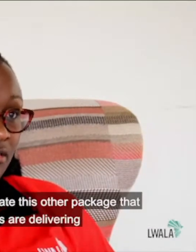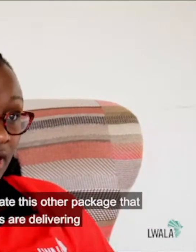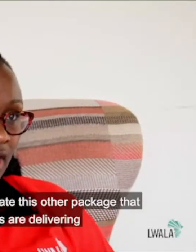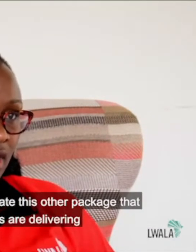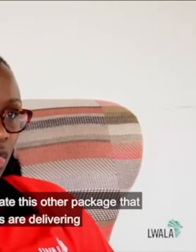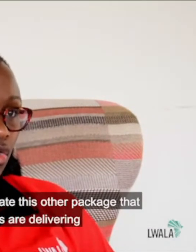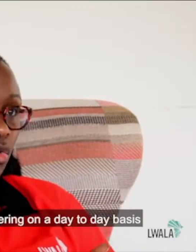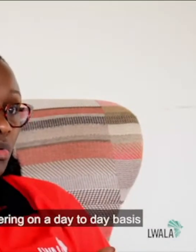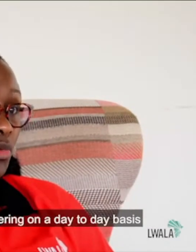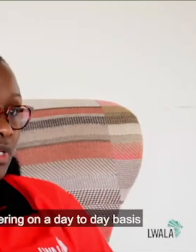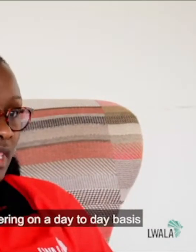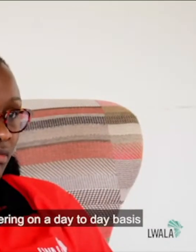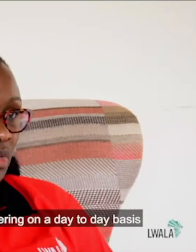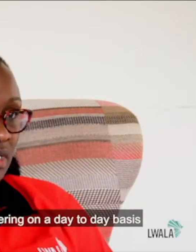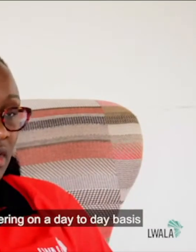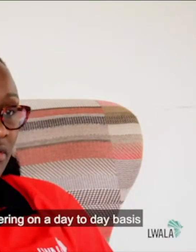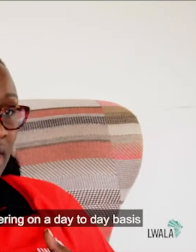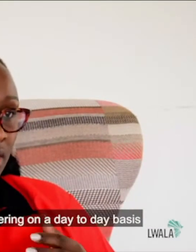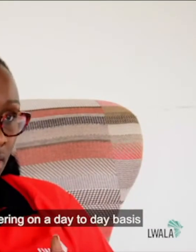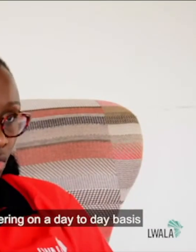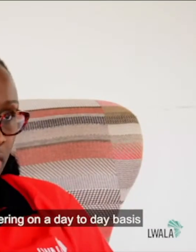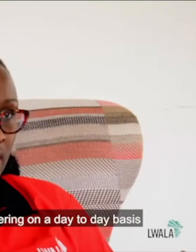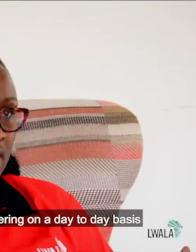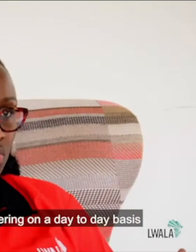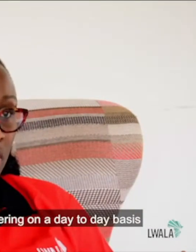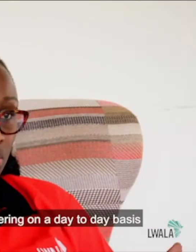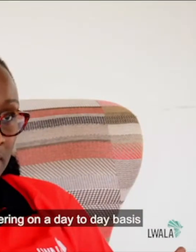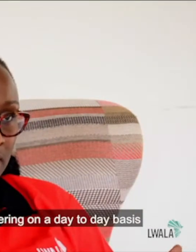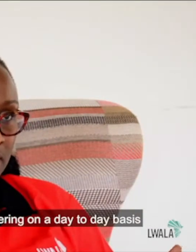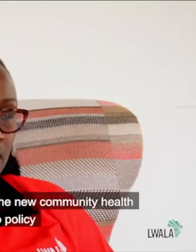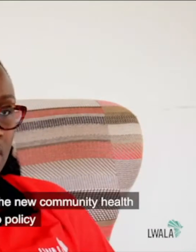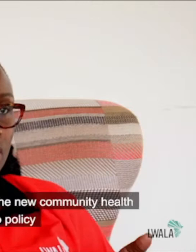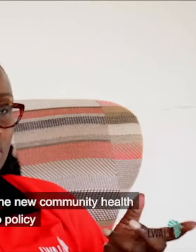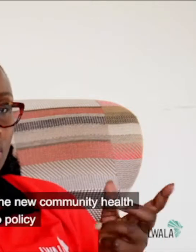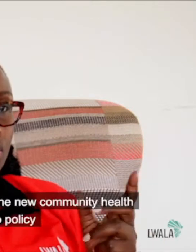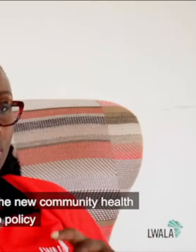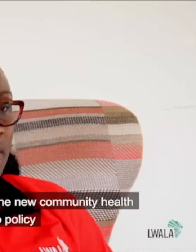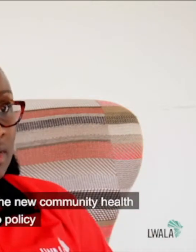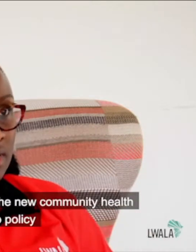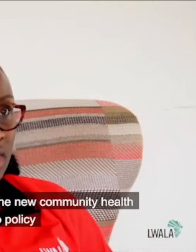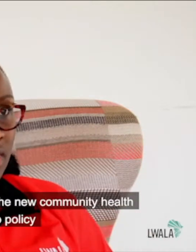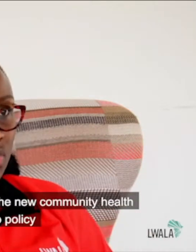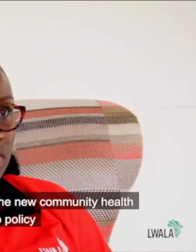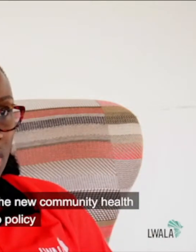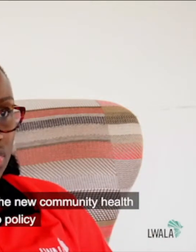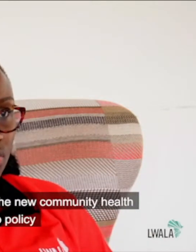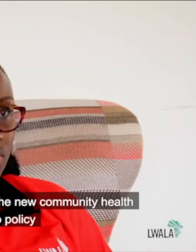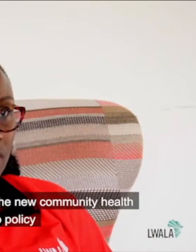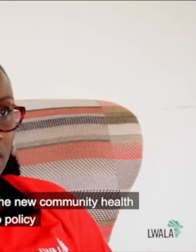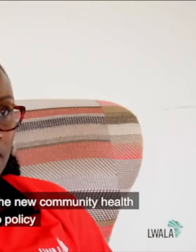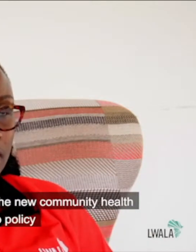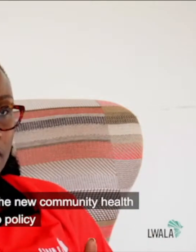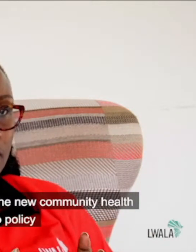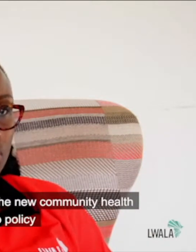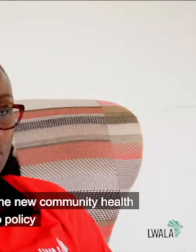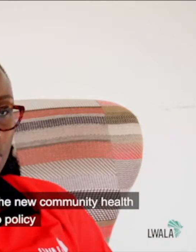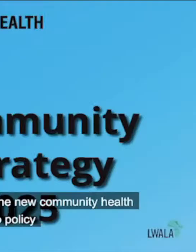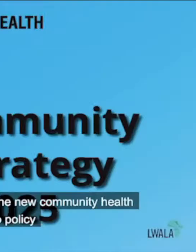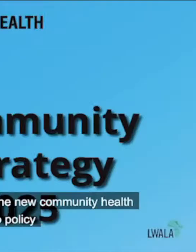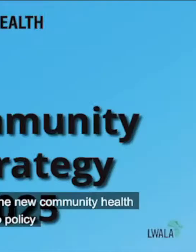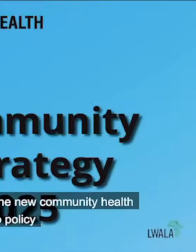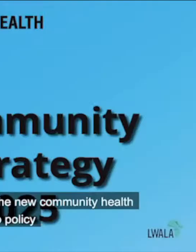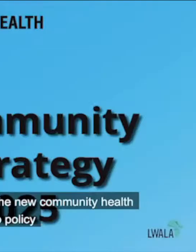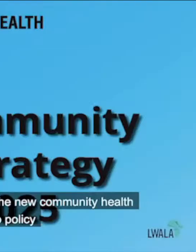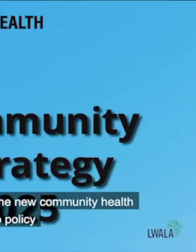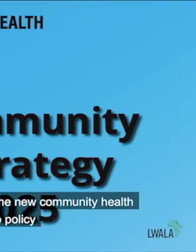are delivering on top of what they have been delivering on a day-to-day basis. So last year there was the launch of the new